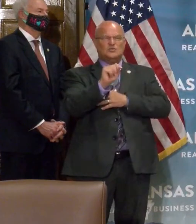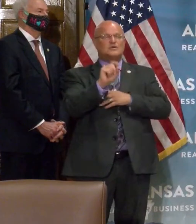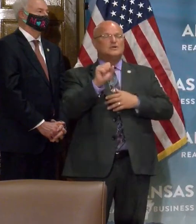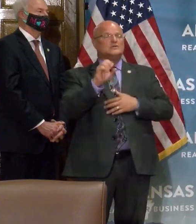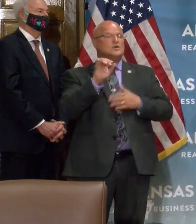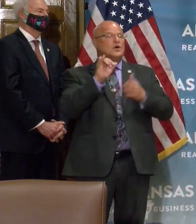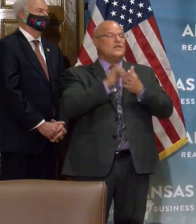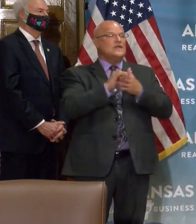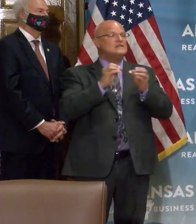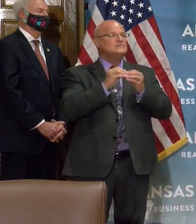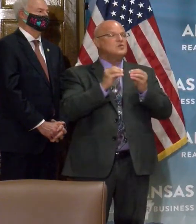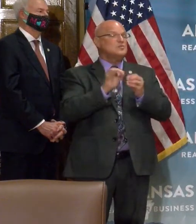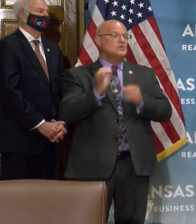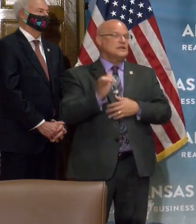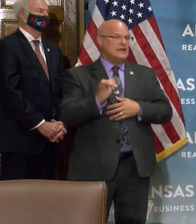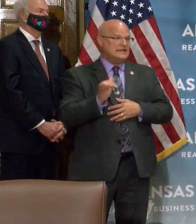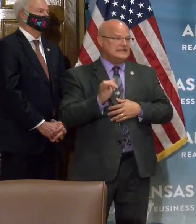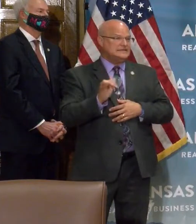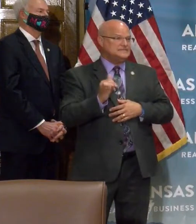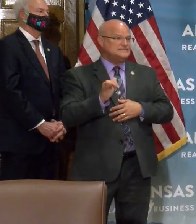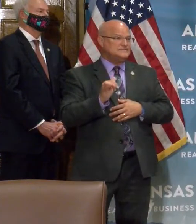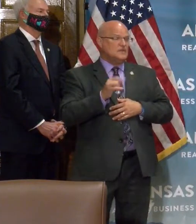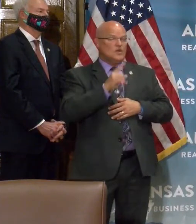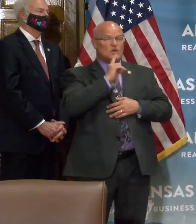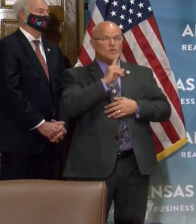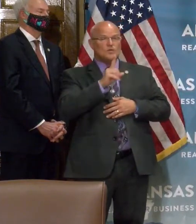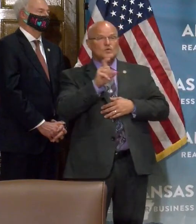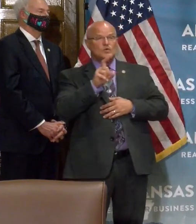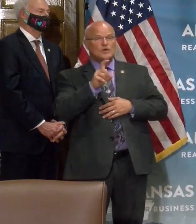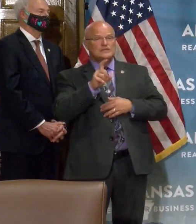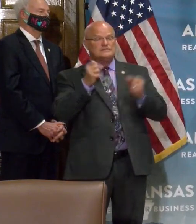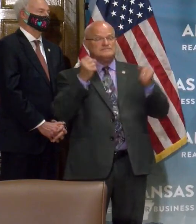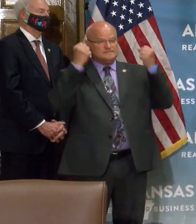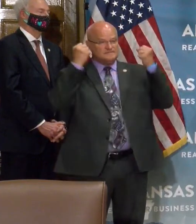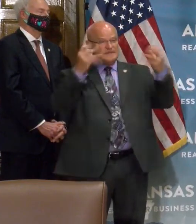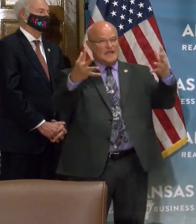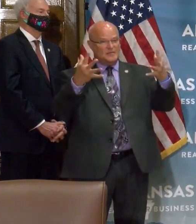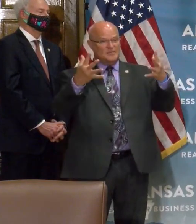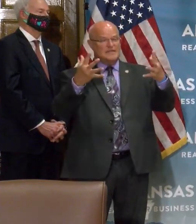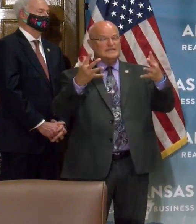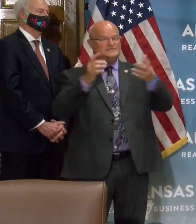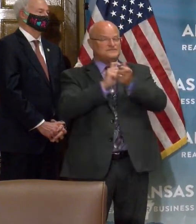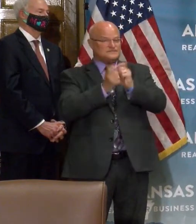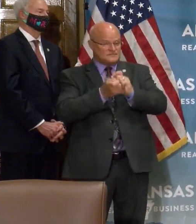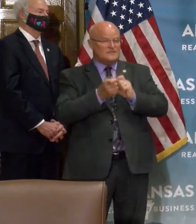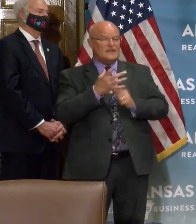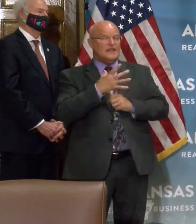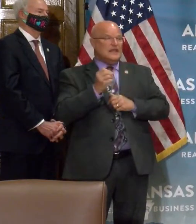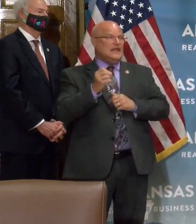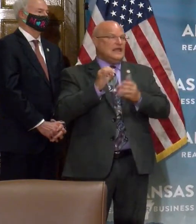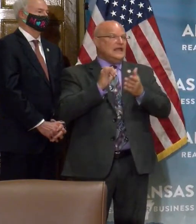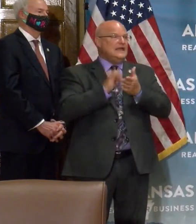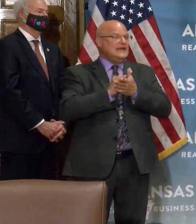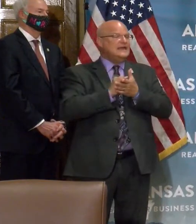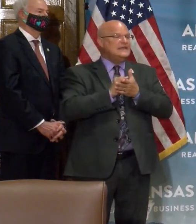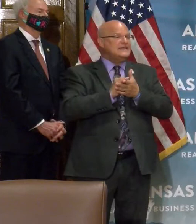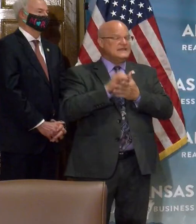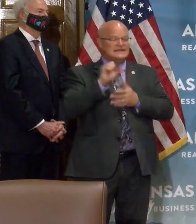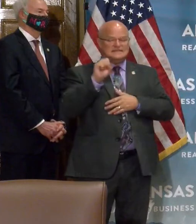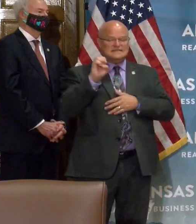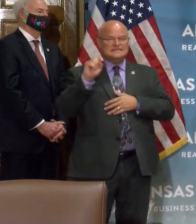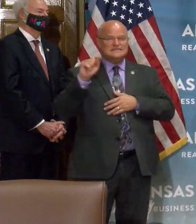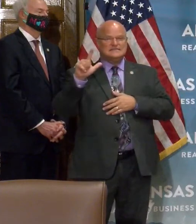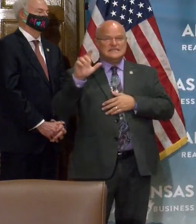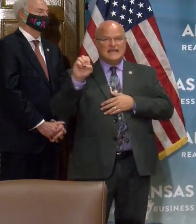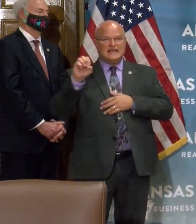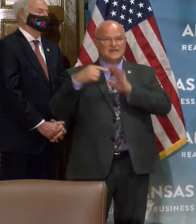so that seems more and more likely. The real question is the magnitude of the change, and the Seattle model